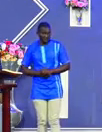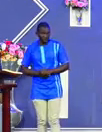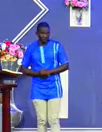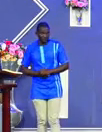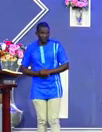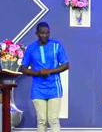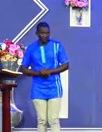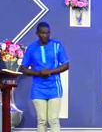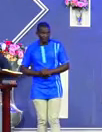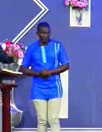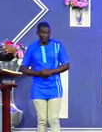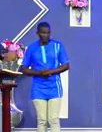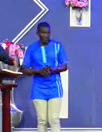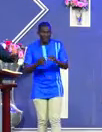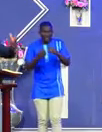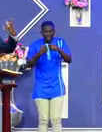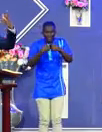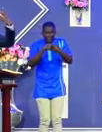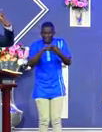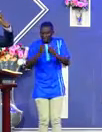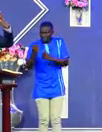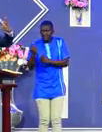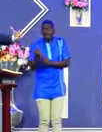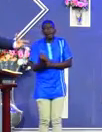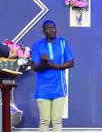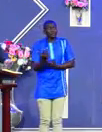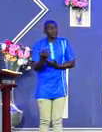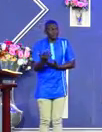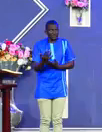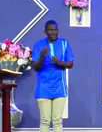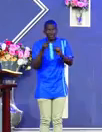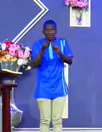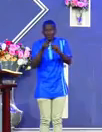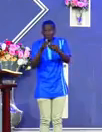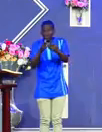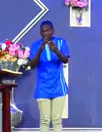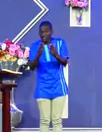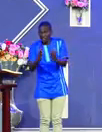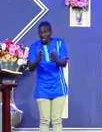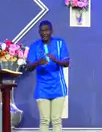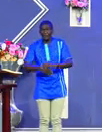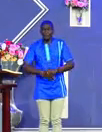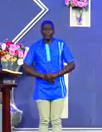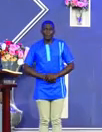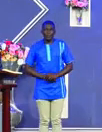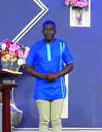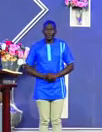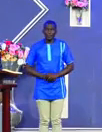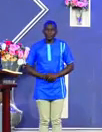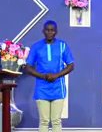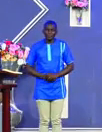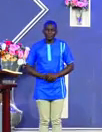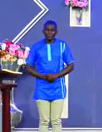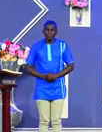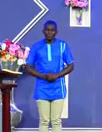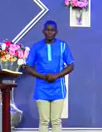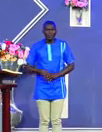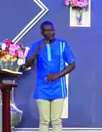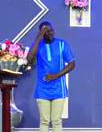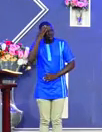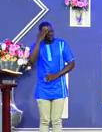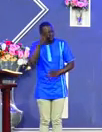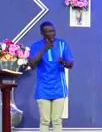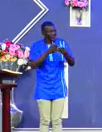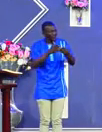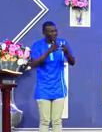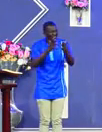kyajja. A challenge comes to a leader. Ekisoomooza kijja eri omukulembeze. You know leaders can